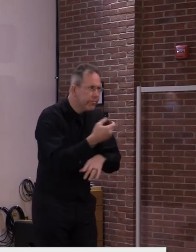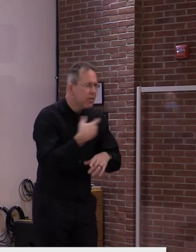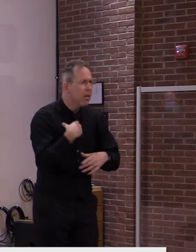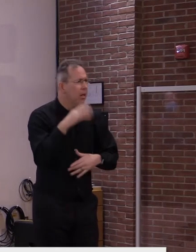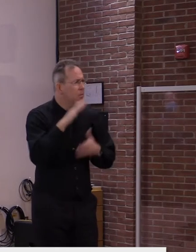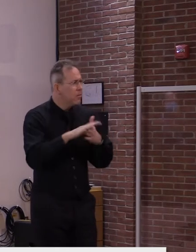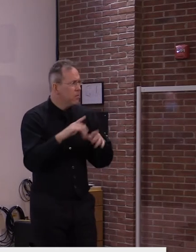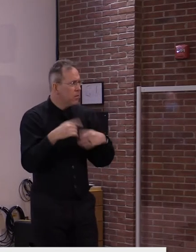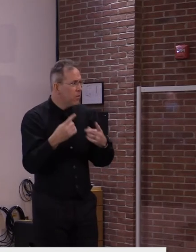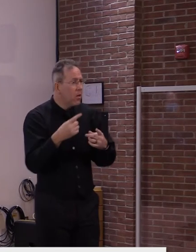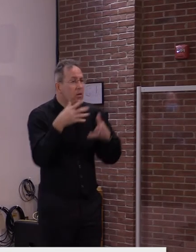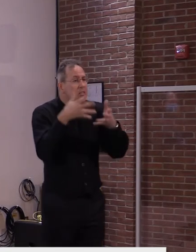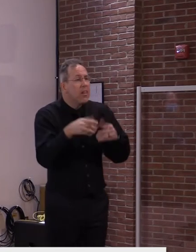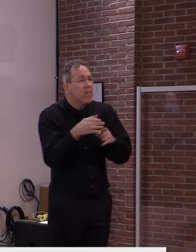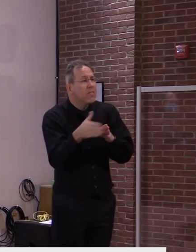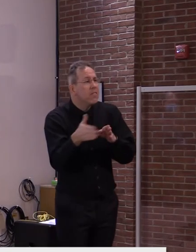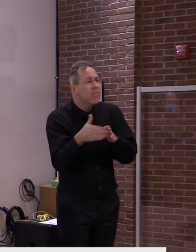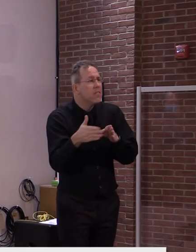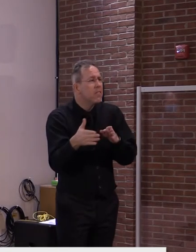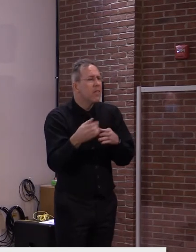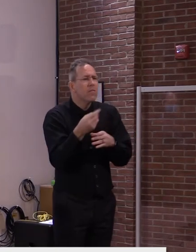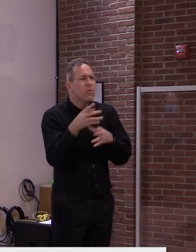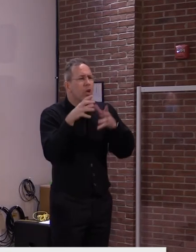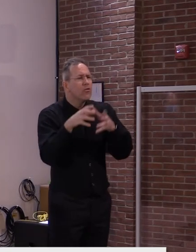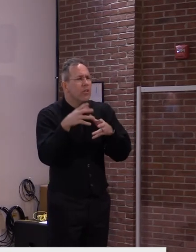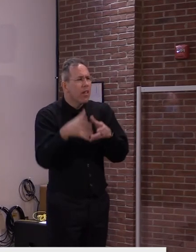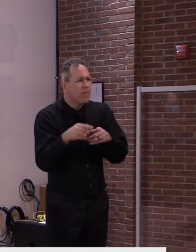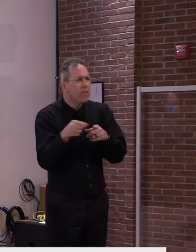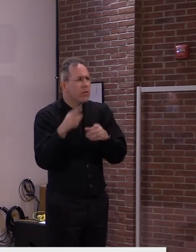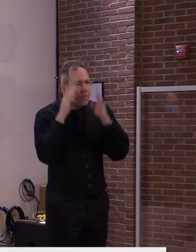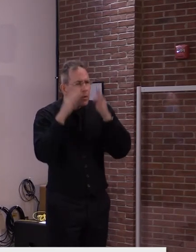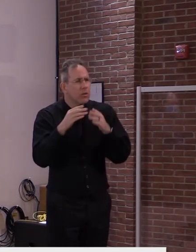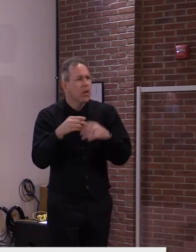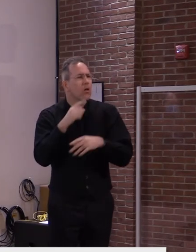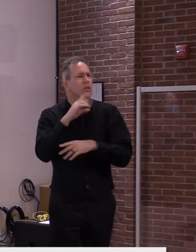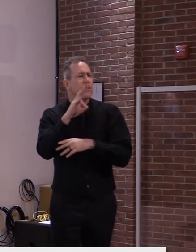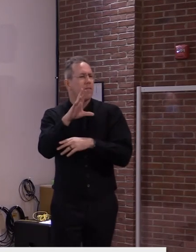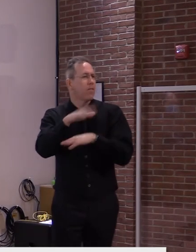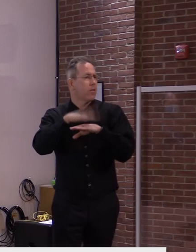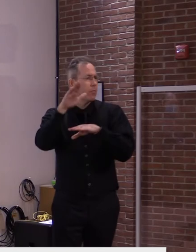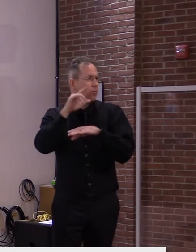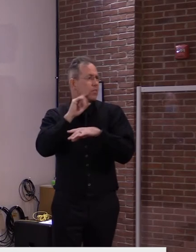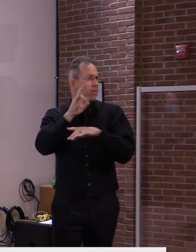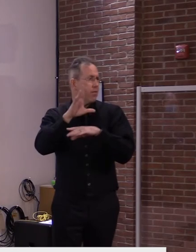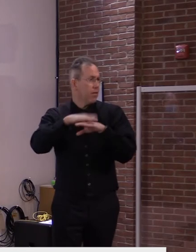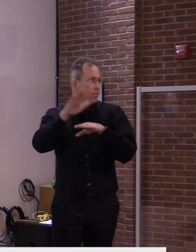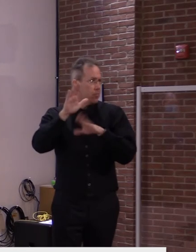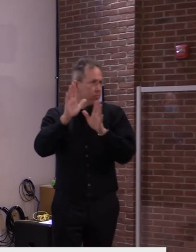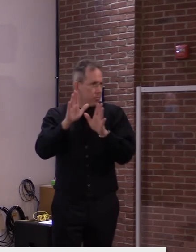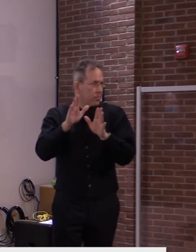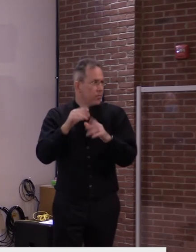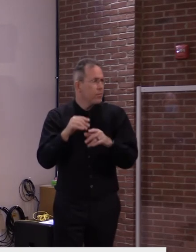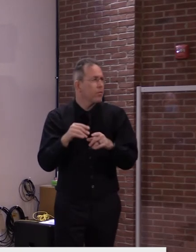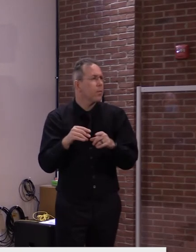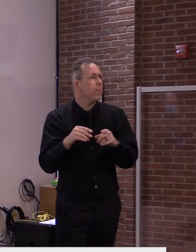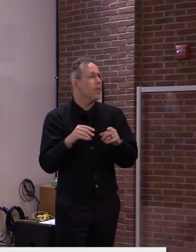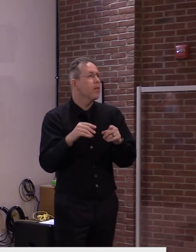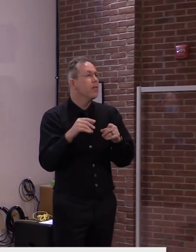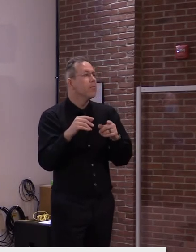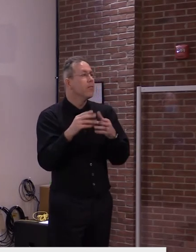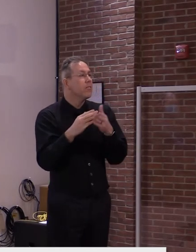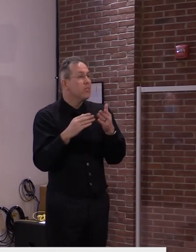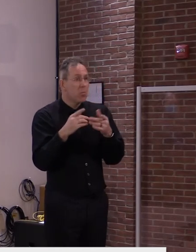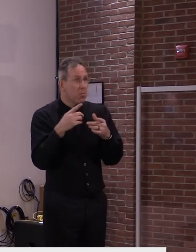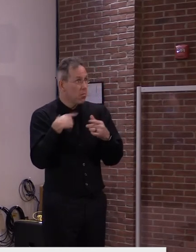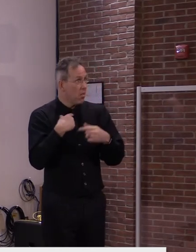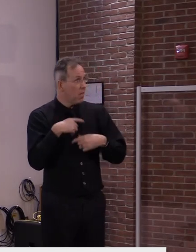doses for that BIPOC community in particular. Now, that doesn't mean that they can't go to a registration